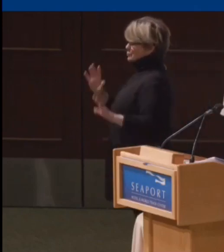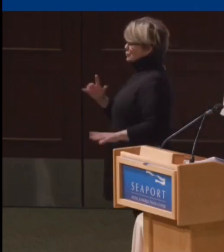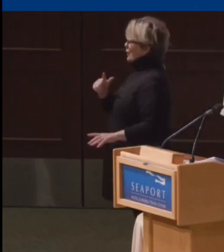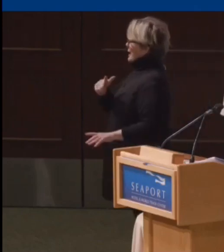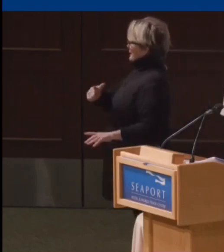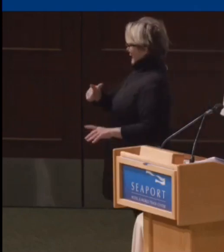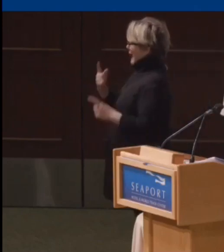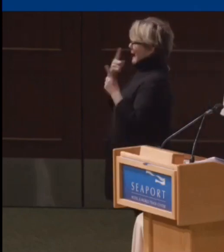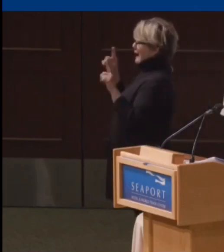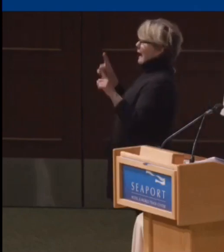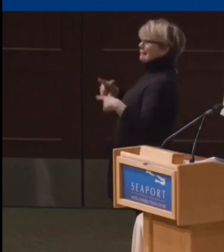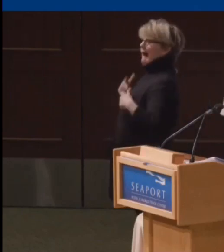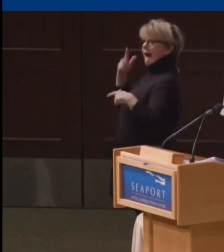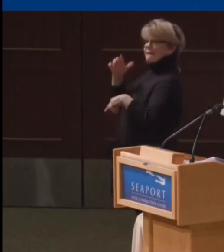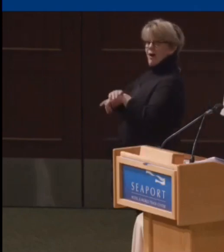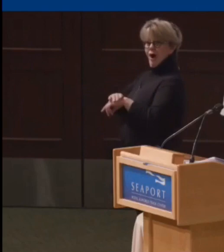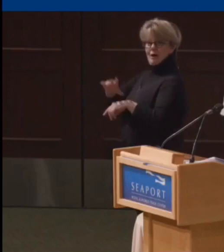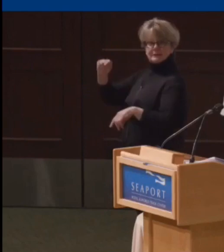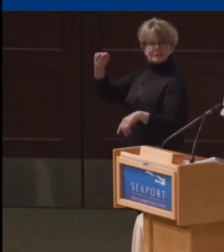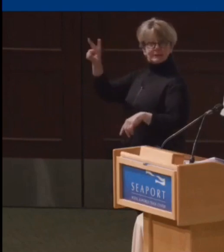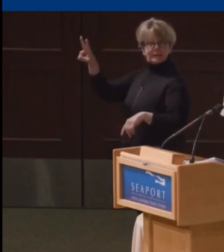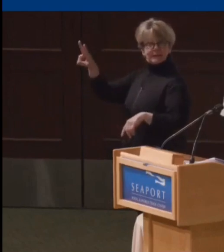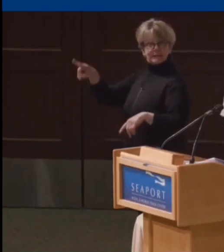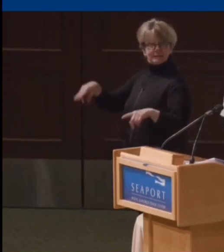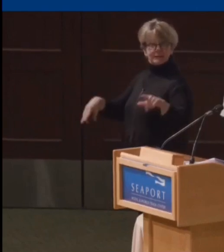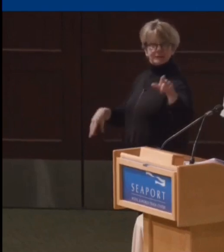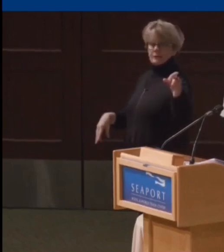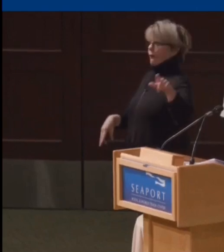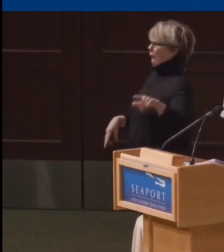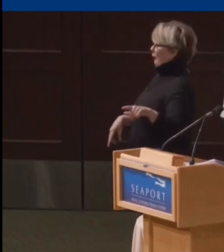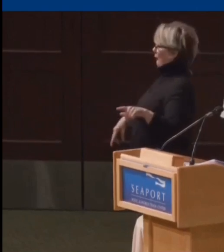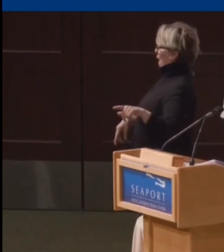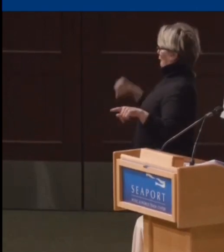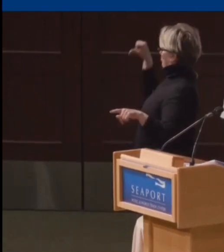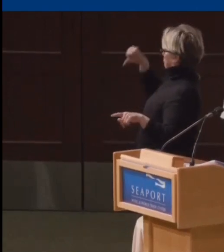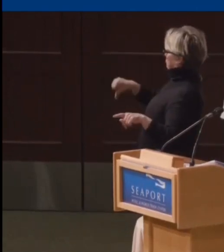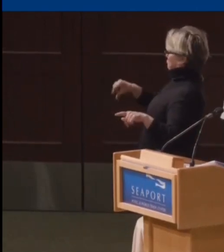the lineup live on TV. We couldn't turn the opportunity down.